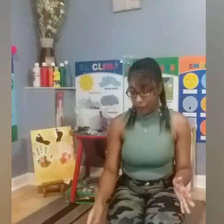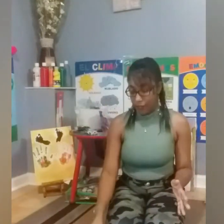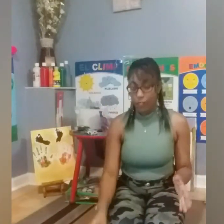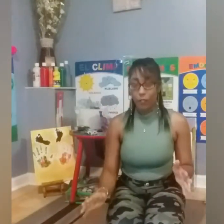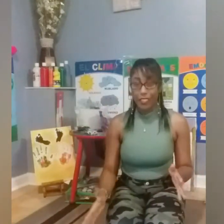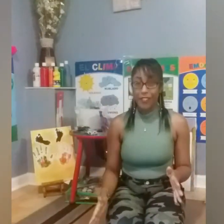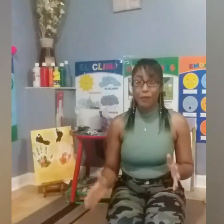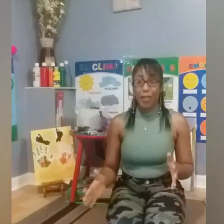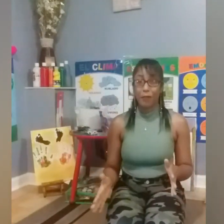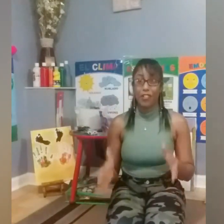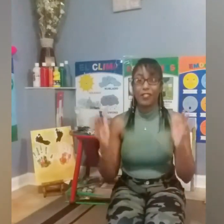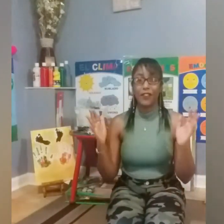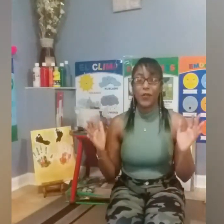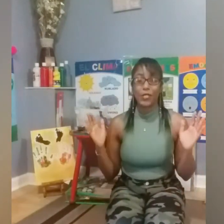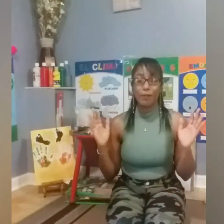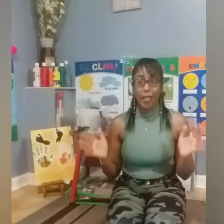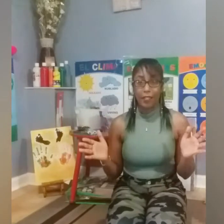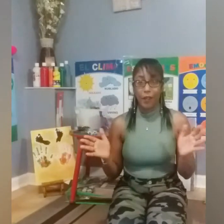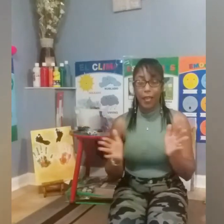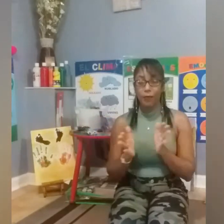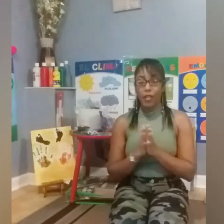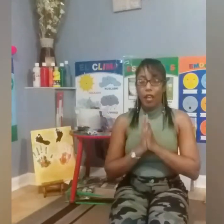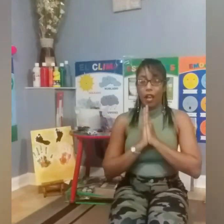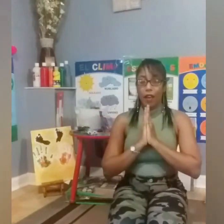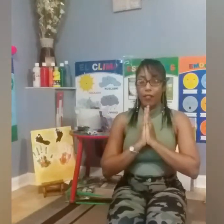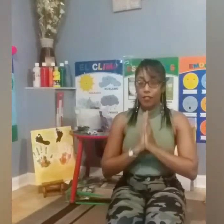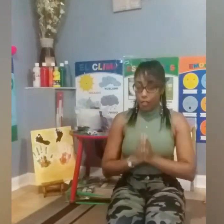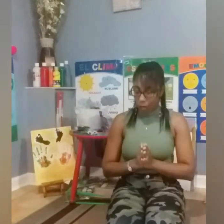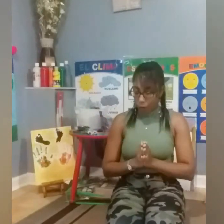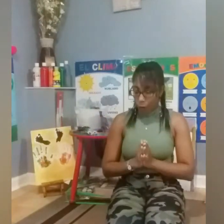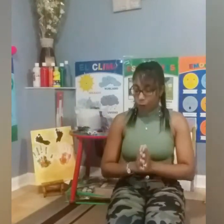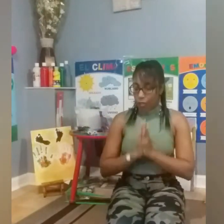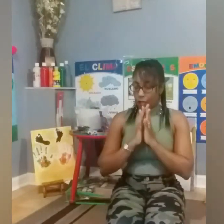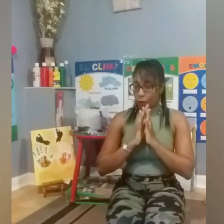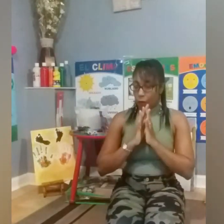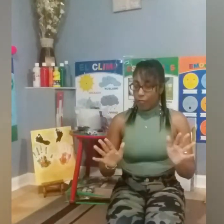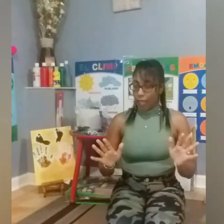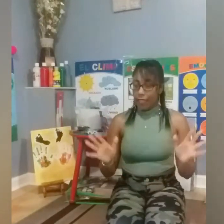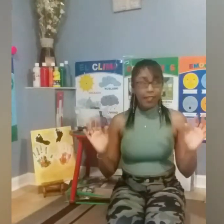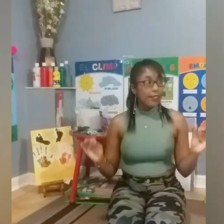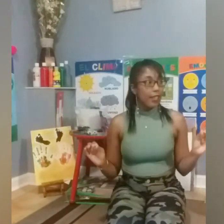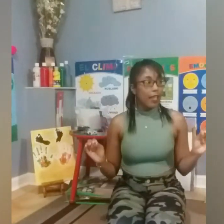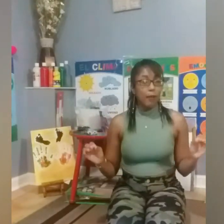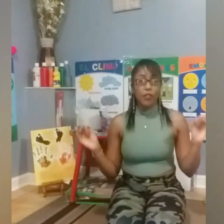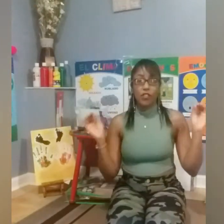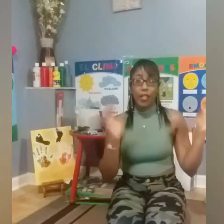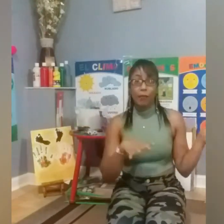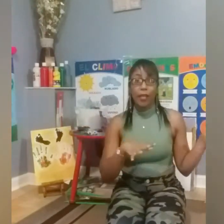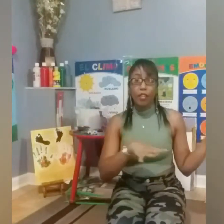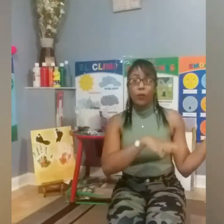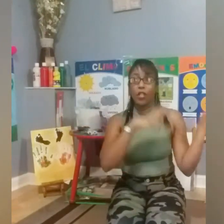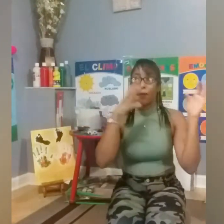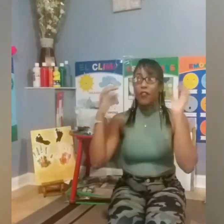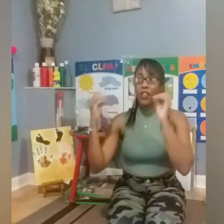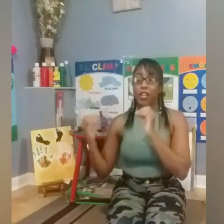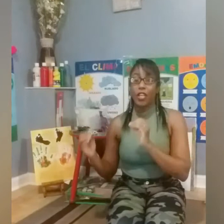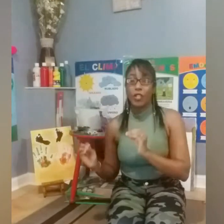canvas, your leaves, paintbrush, and of course paint, okay? Alright, so with that, that's it. I'm going to try to get my little one to come over here and